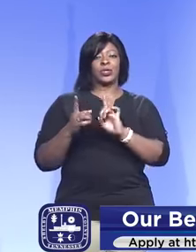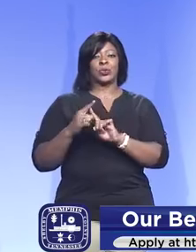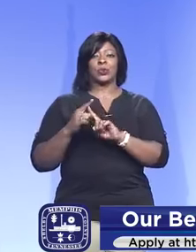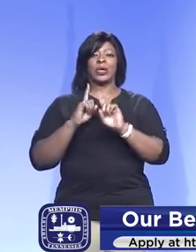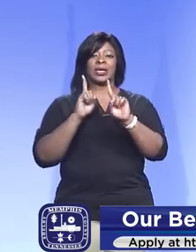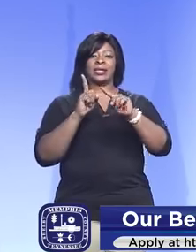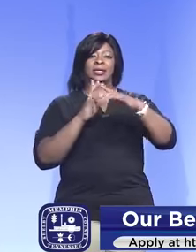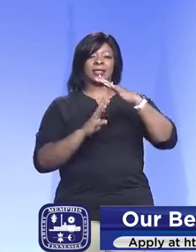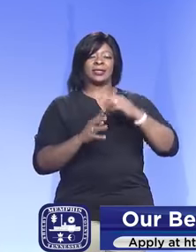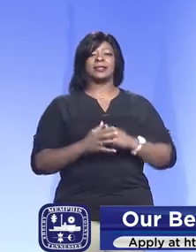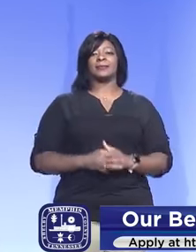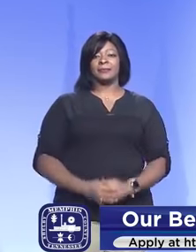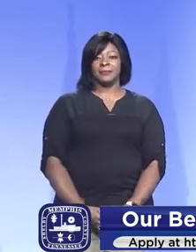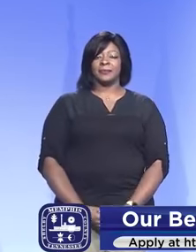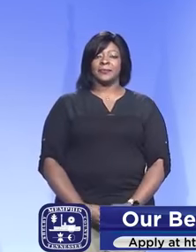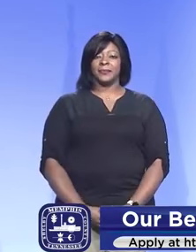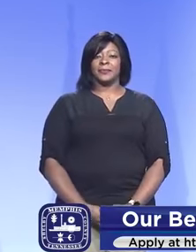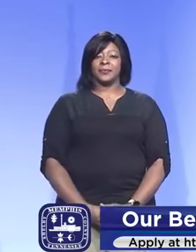attendance.